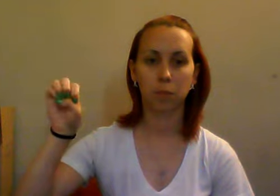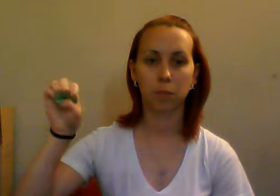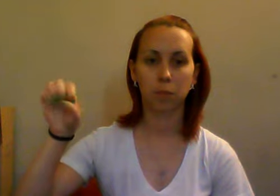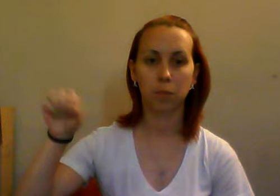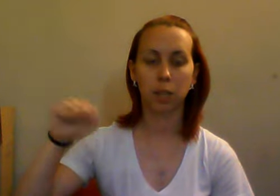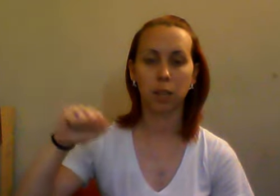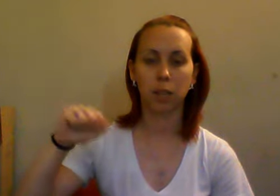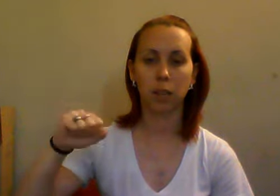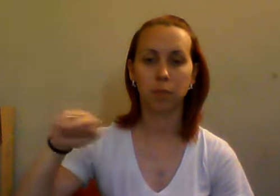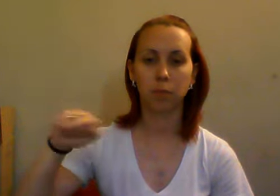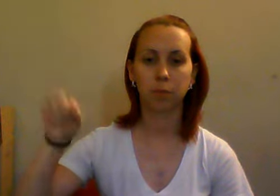And again.